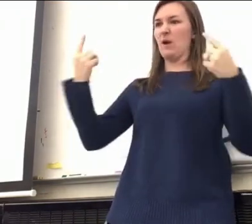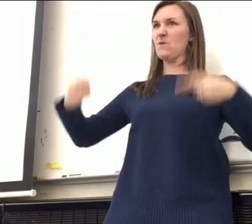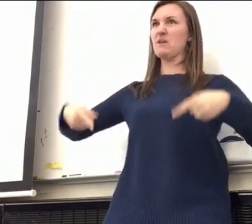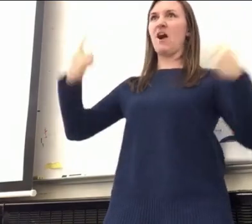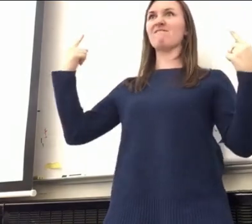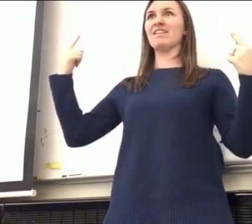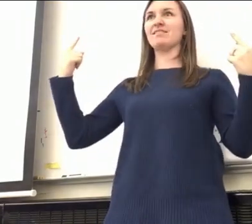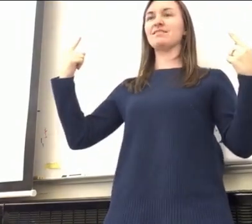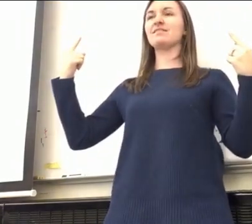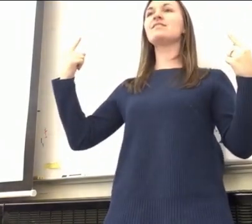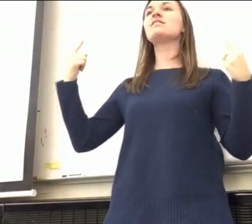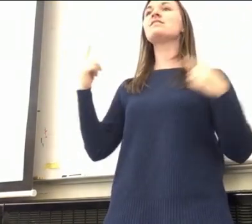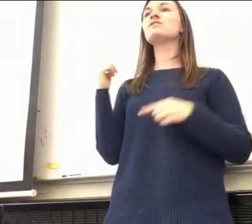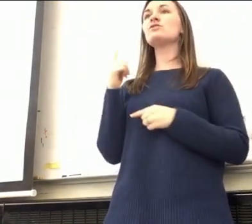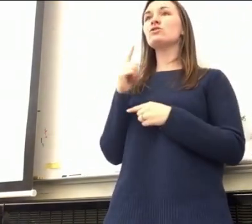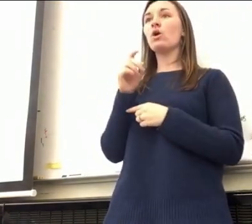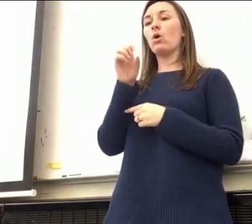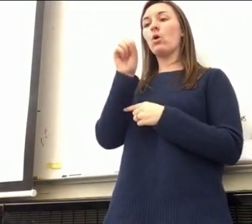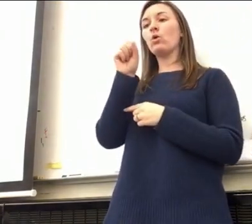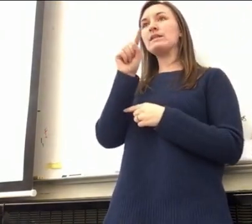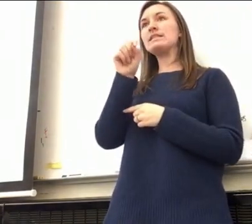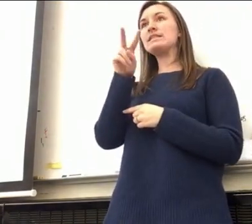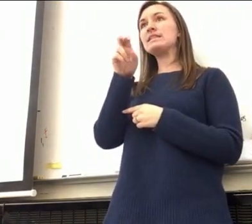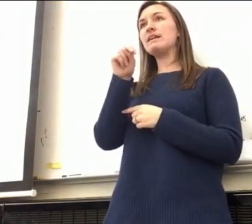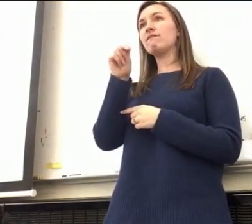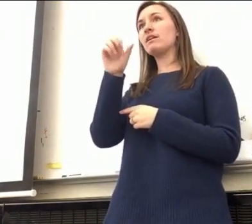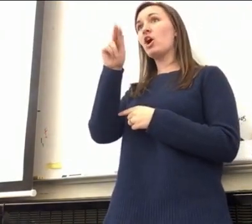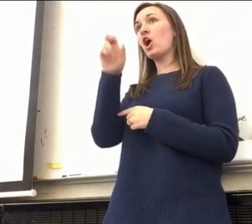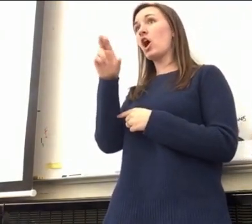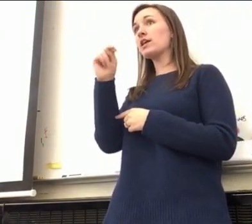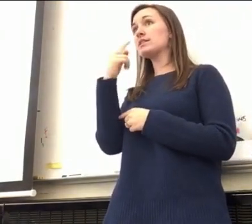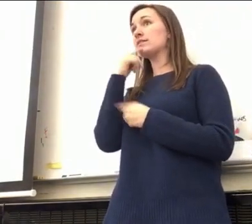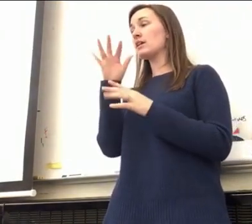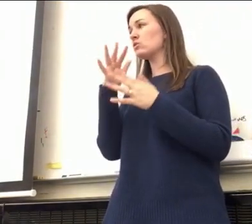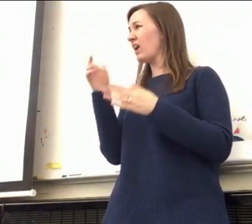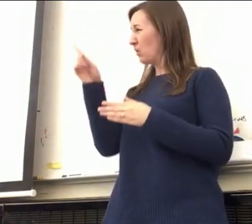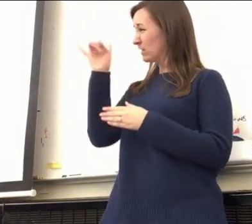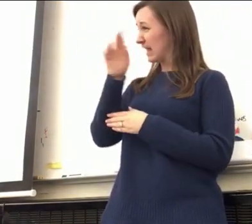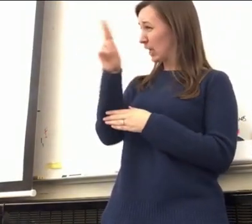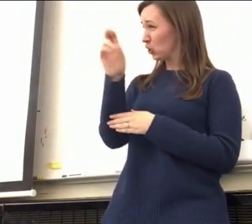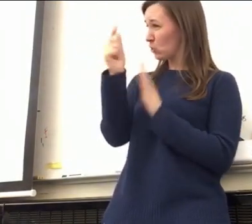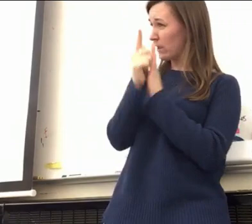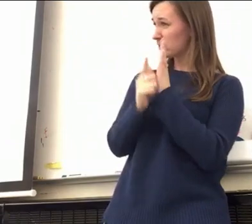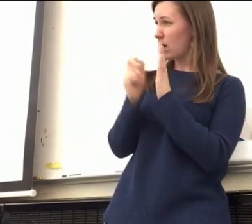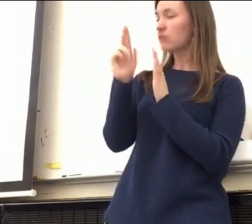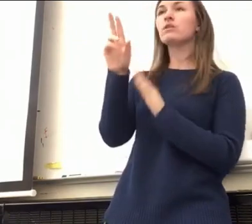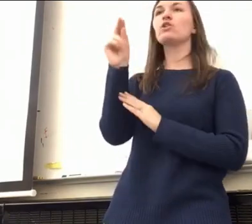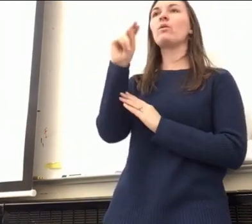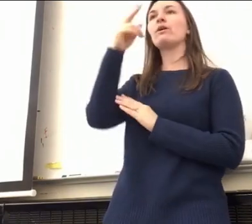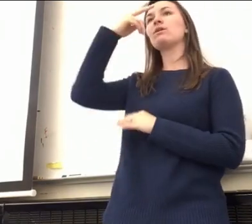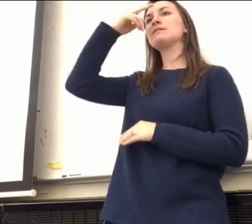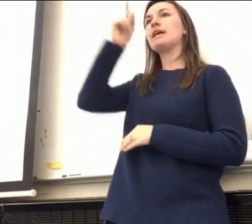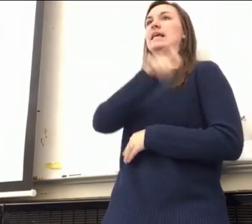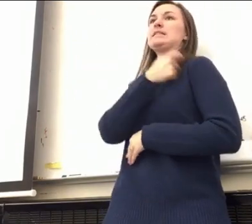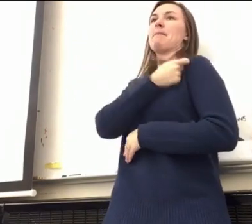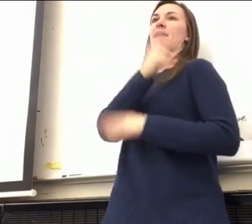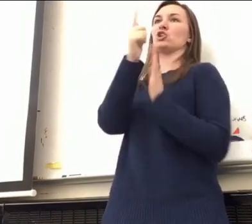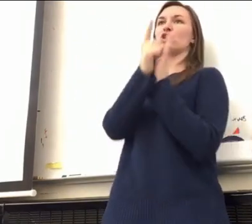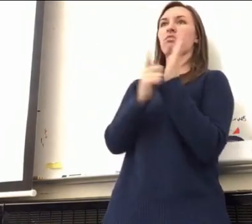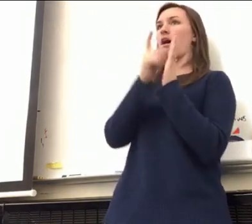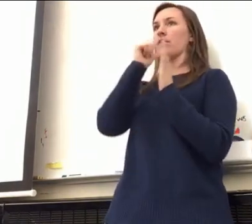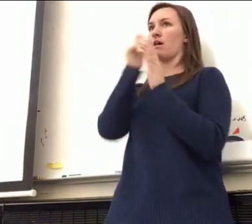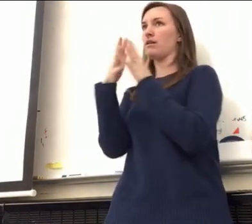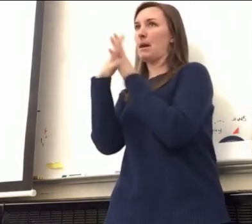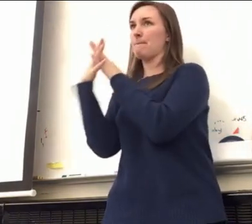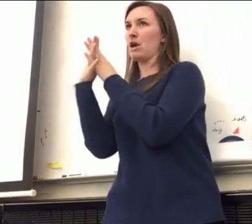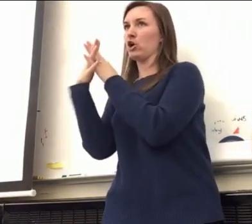says this, war is our only recourse. Yes? Was that a United States law? Or that was a Mexican law. Oh, okay. Spanish law. War is